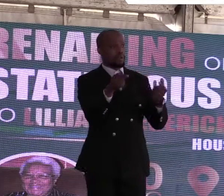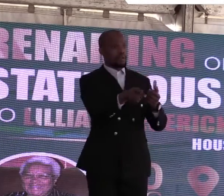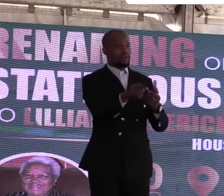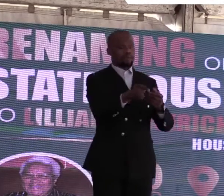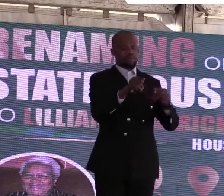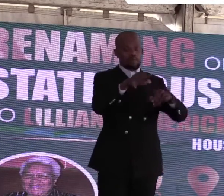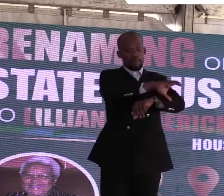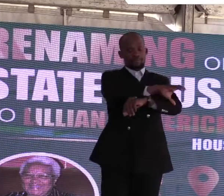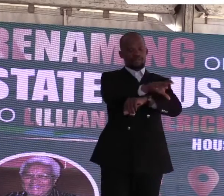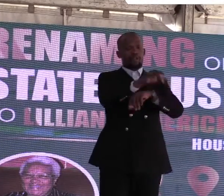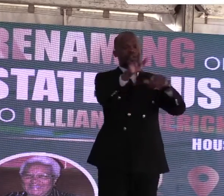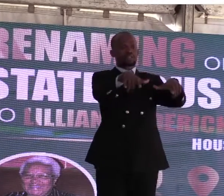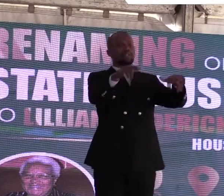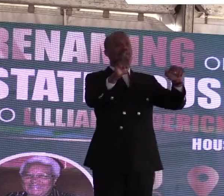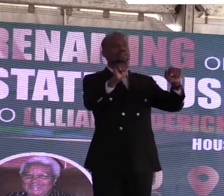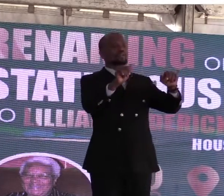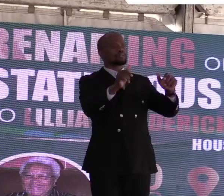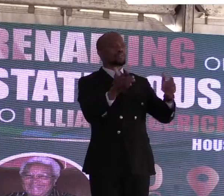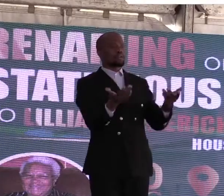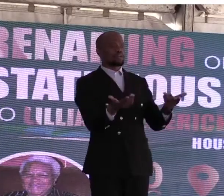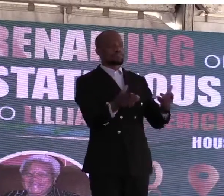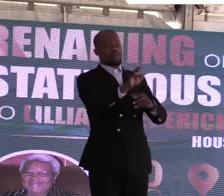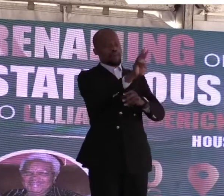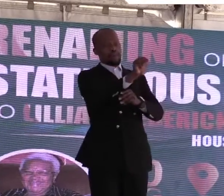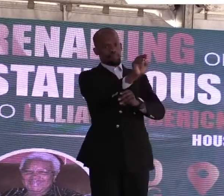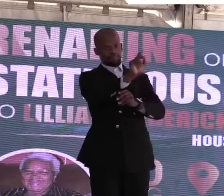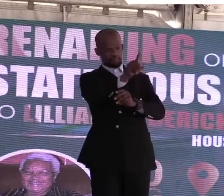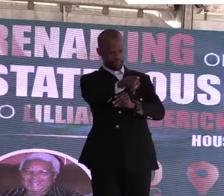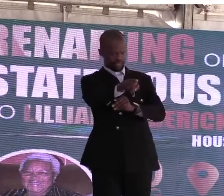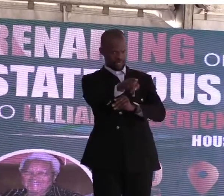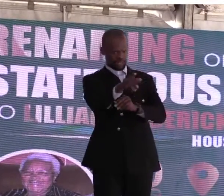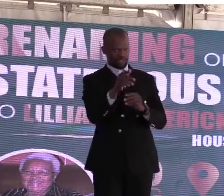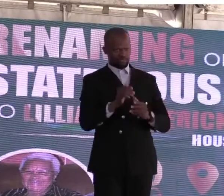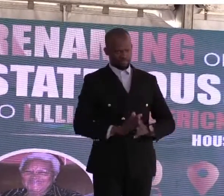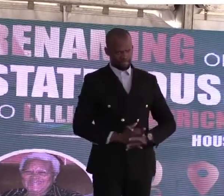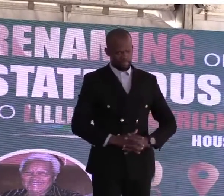Legislature, as well as other MPs who may still arrive.